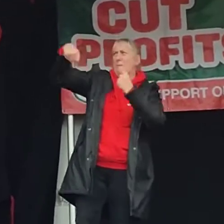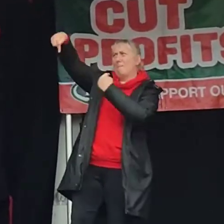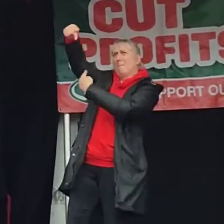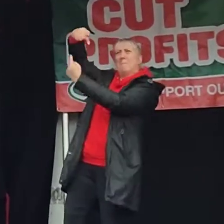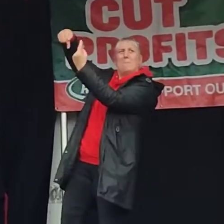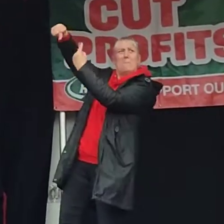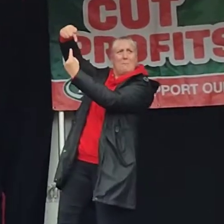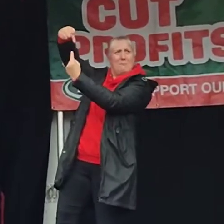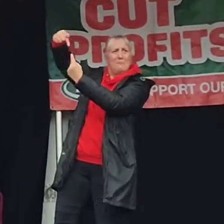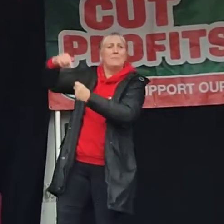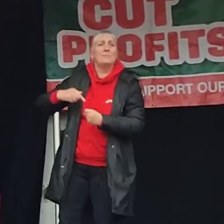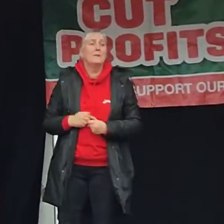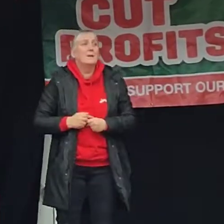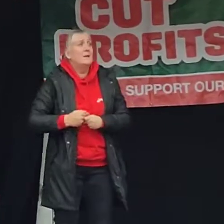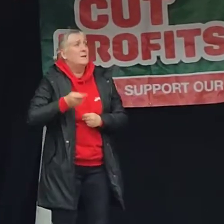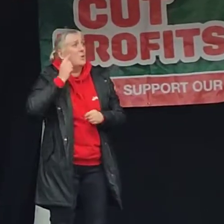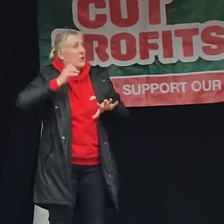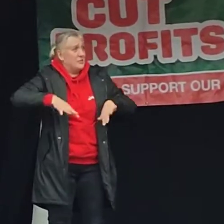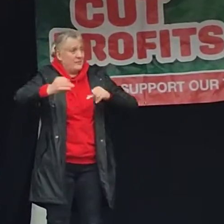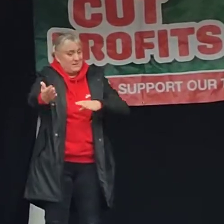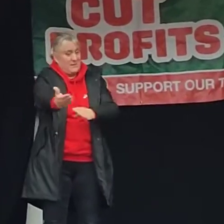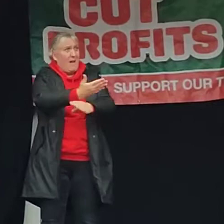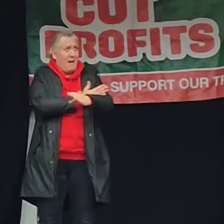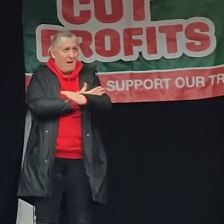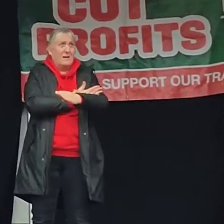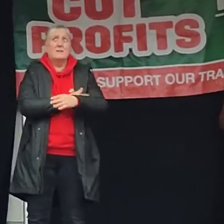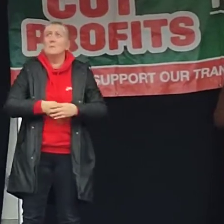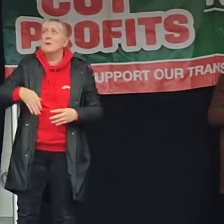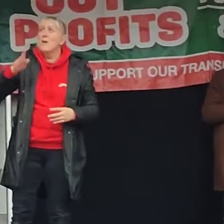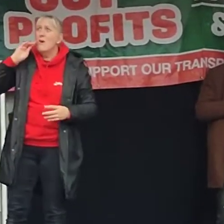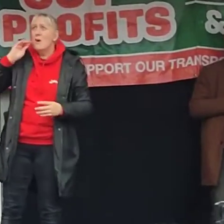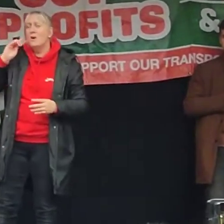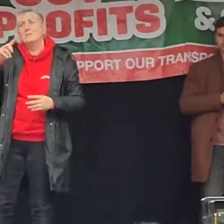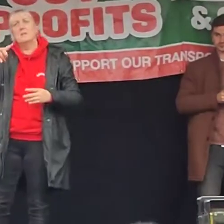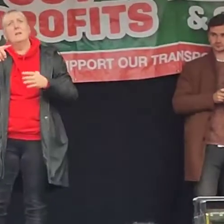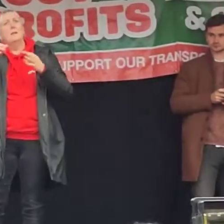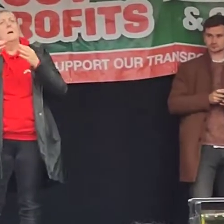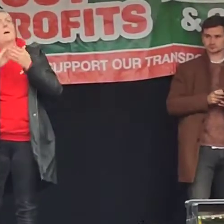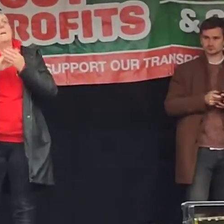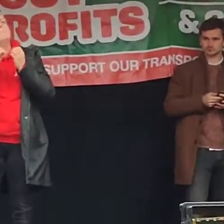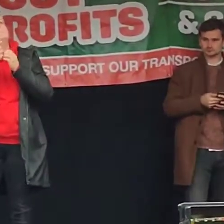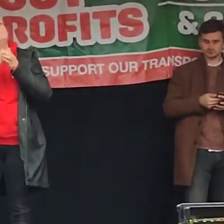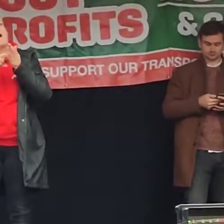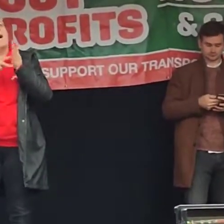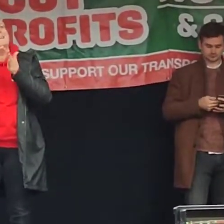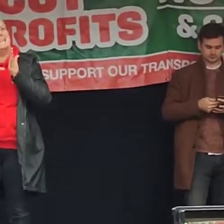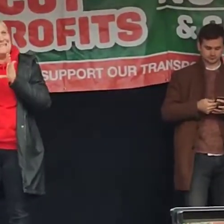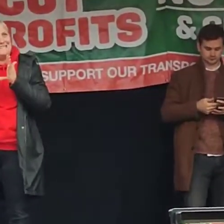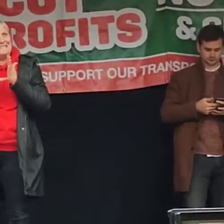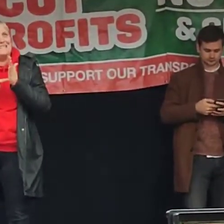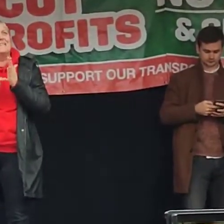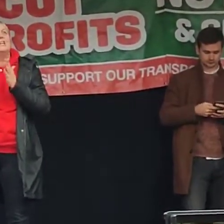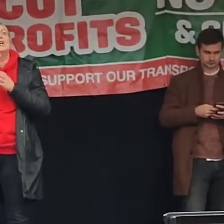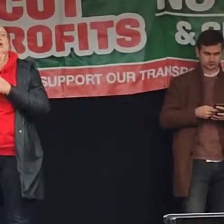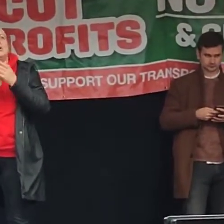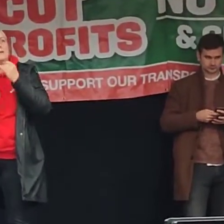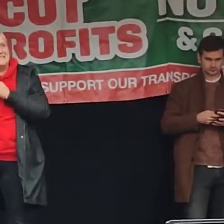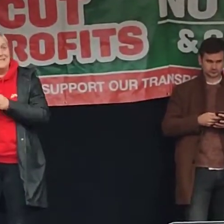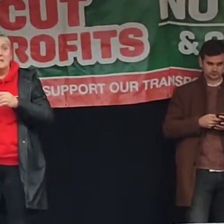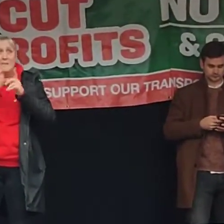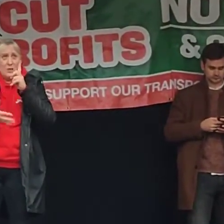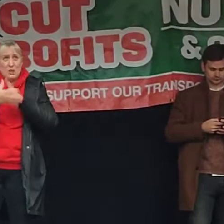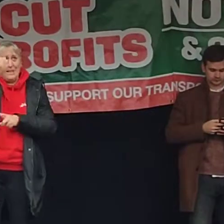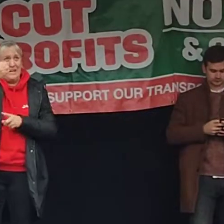earlier at the start of the rally of the fantastic result that Barnett Unison had achieved by their action, by